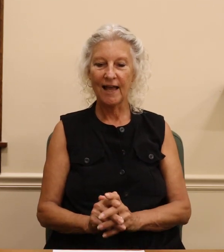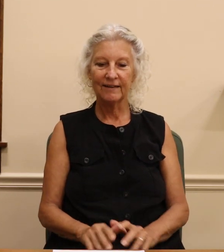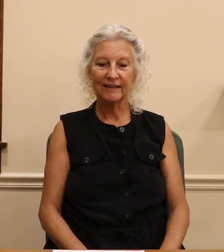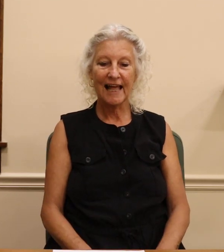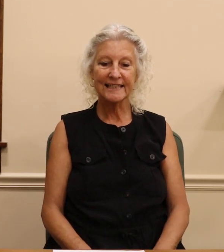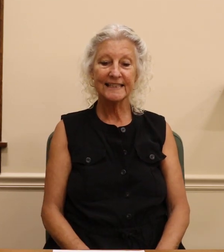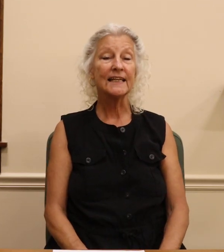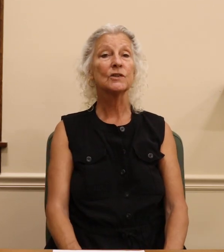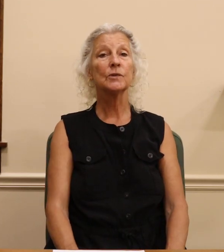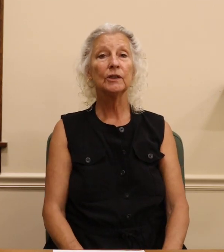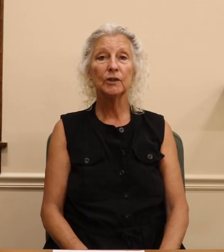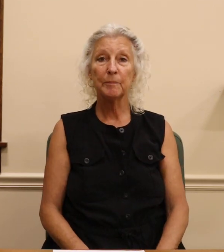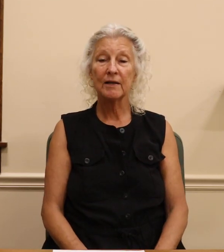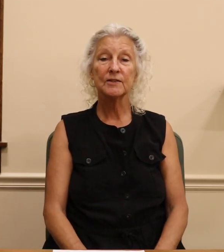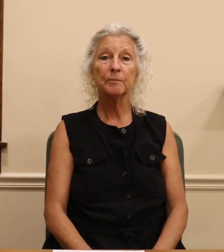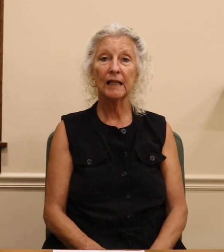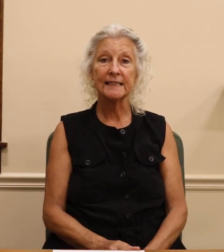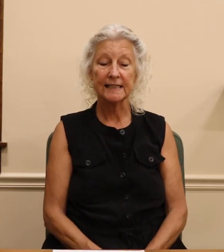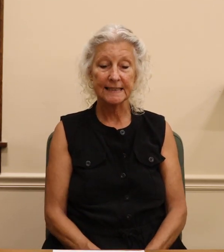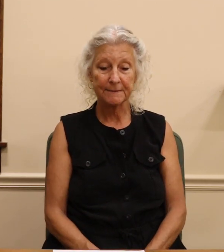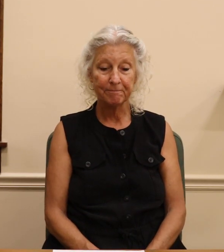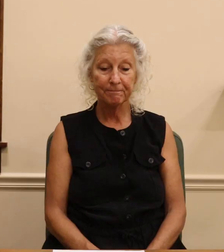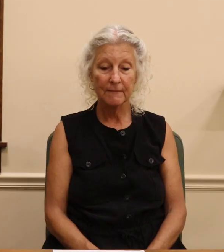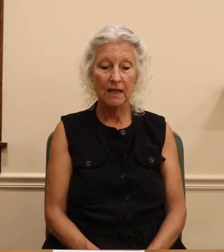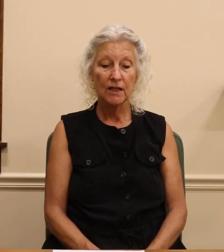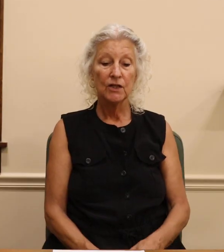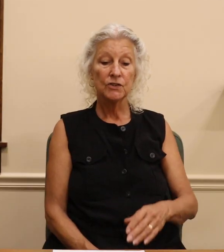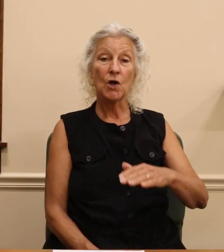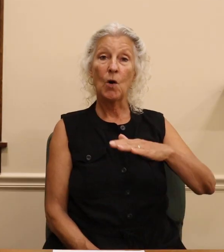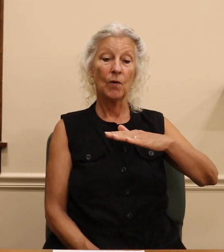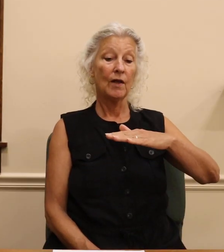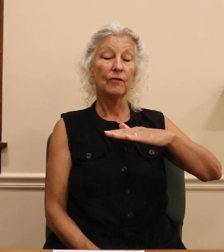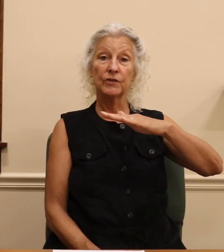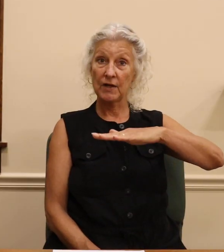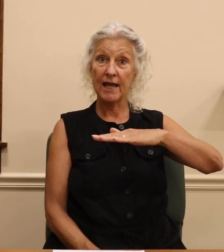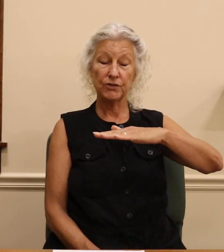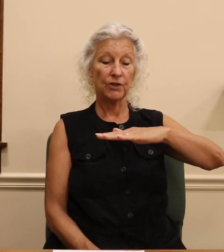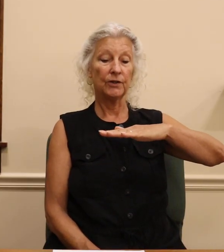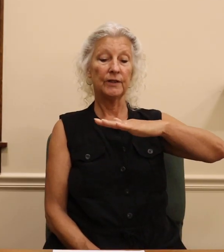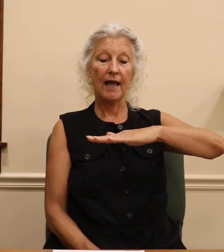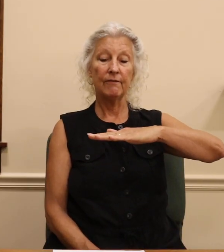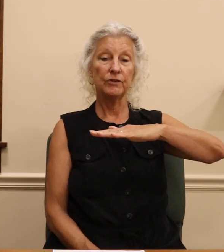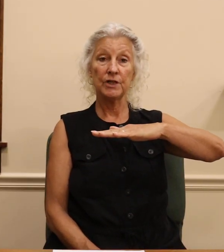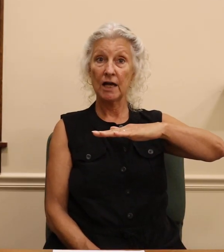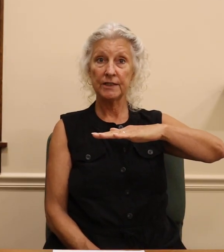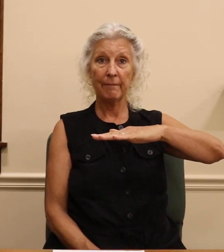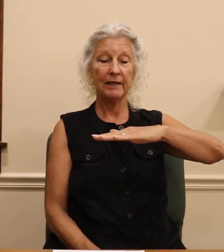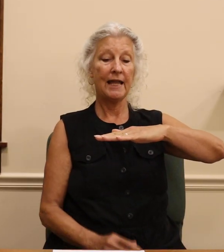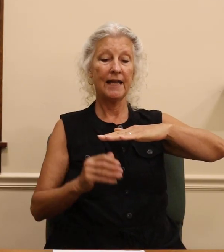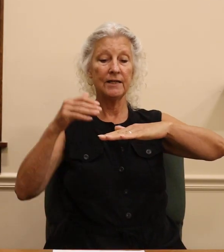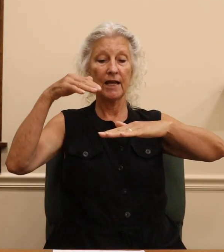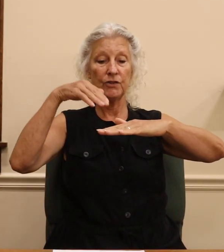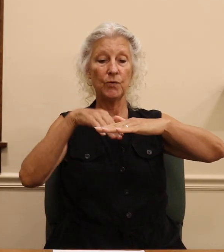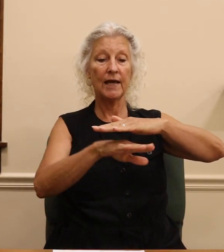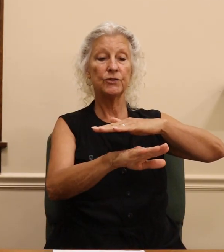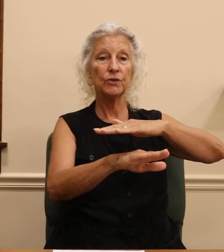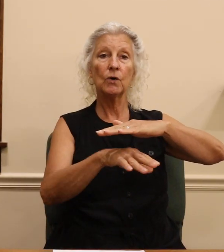Okay, class 6, we're going to learn about some places. So, to enter, you have your non-dominant hand and you enter or